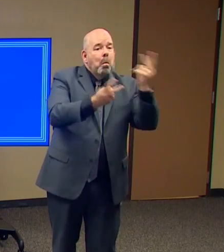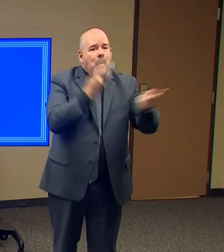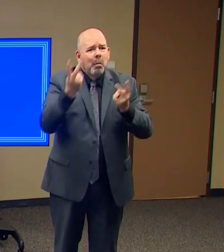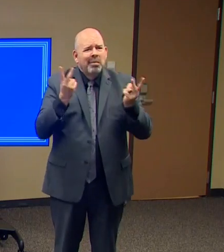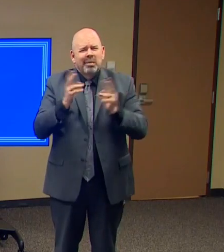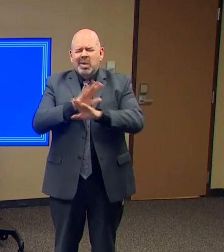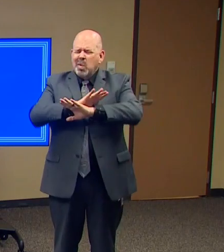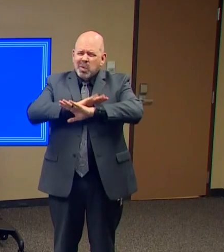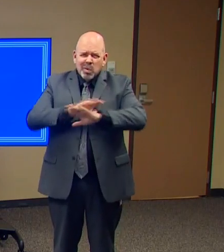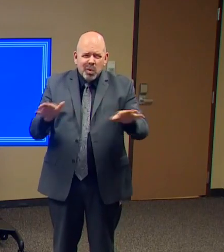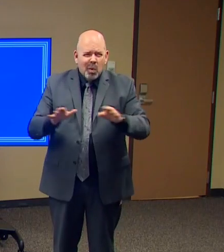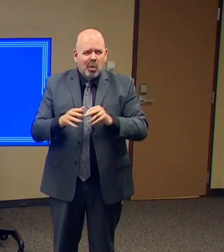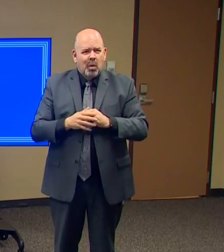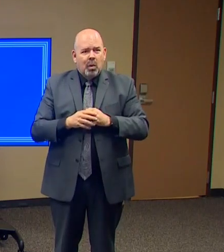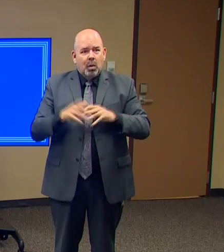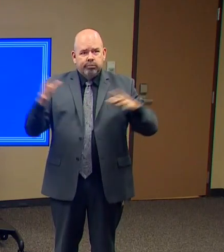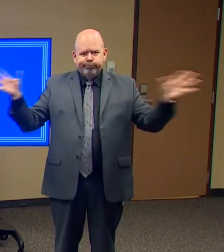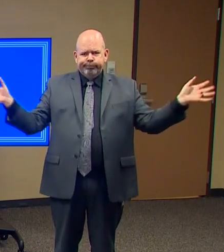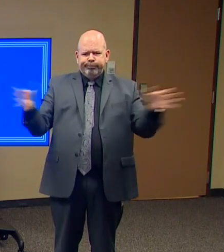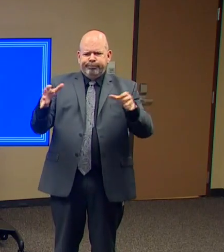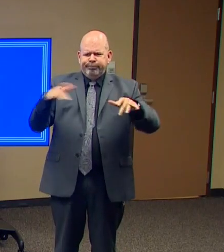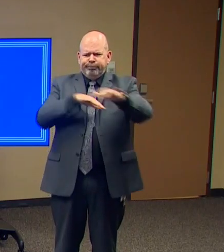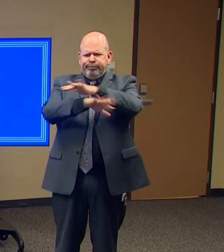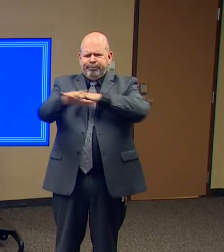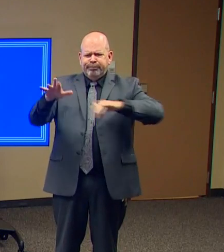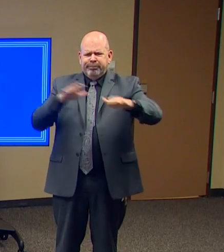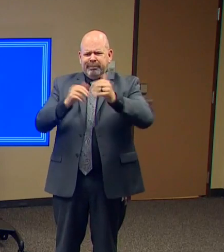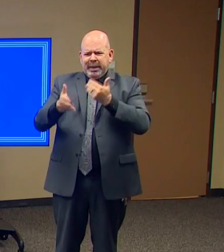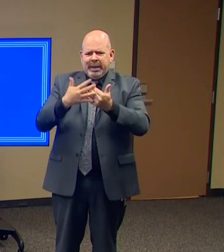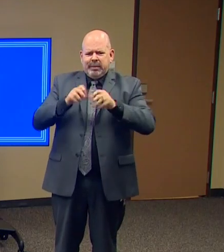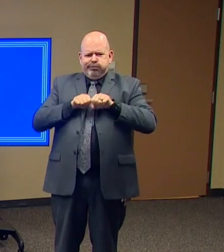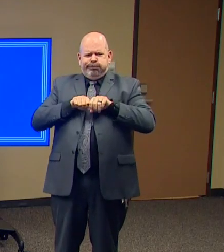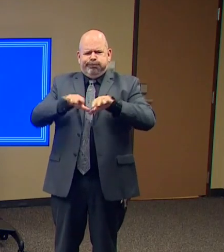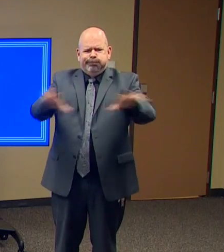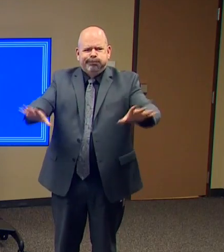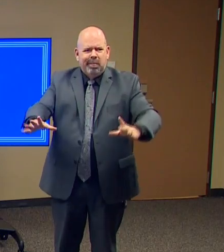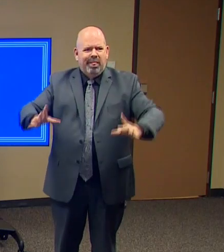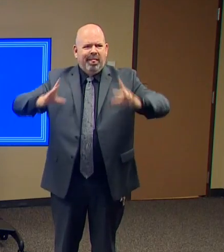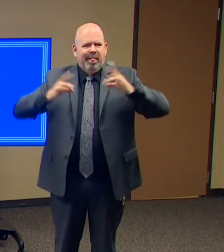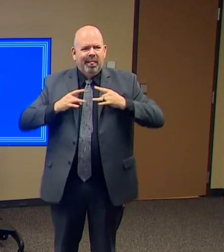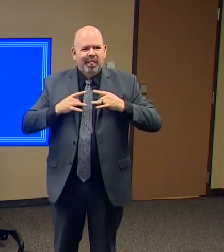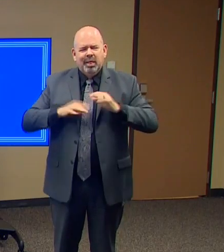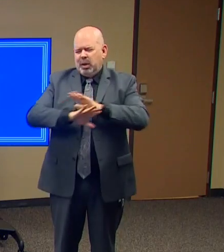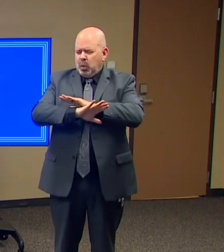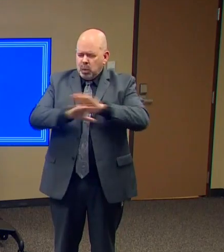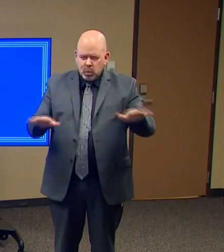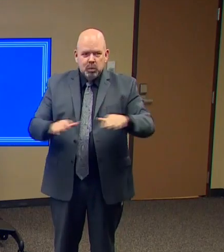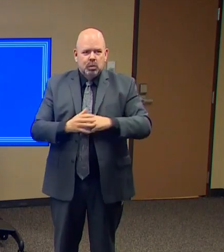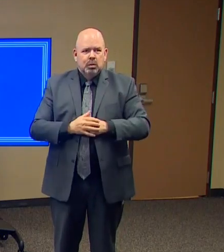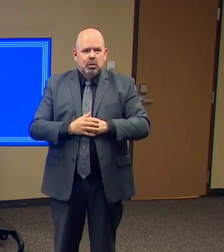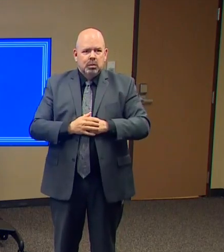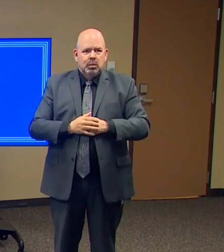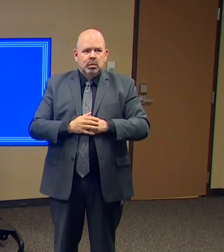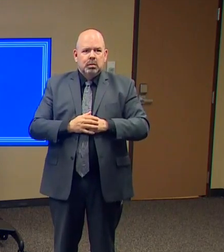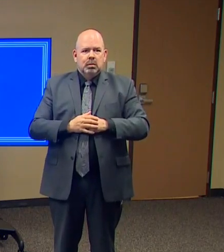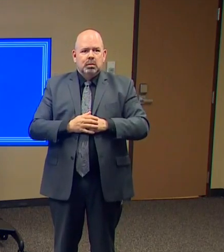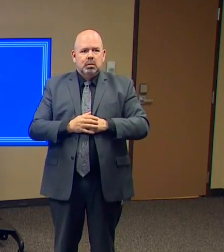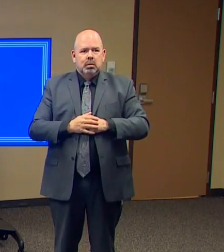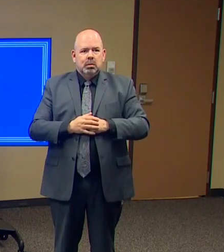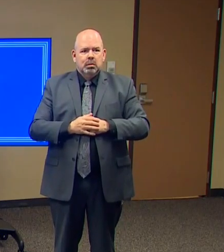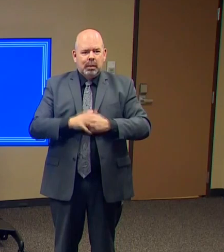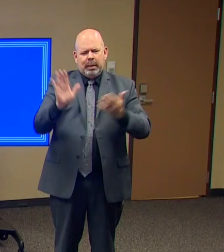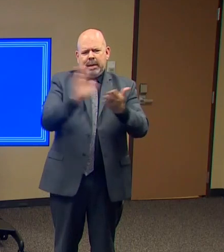higher risk of exposure to the virus. And again, full guidance on high-risk individuals is at